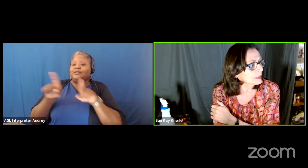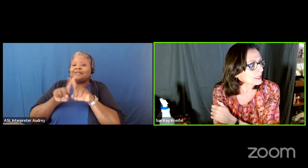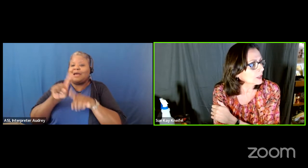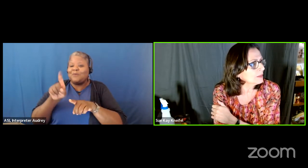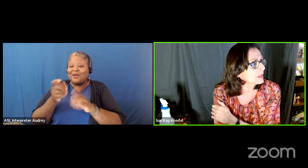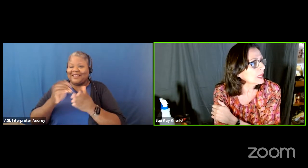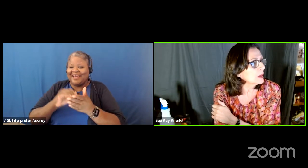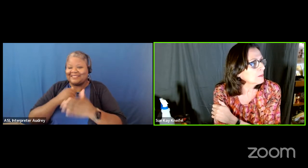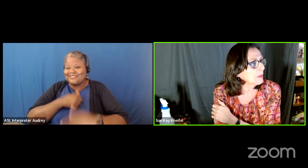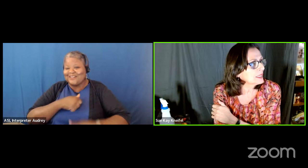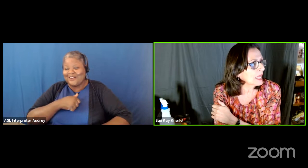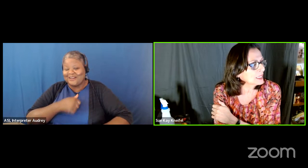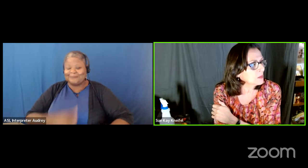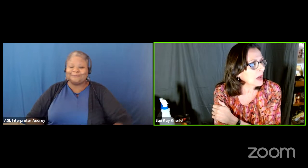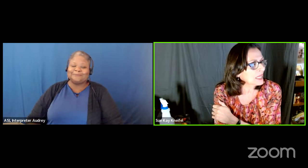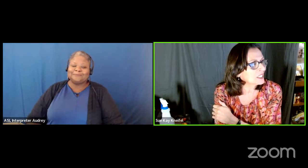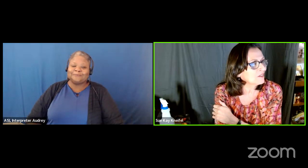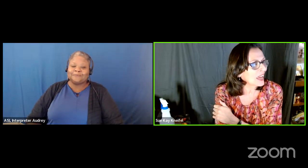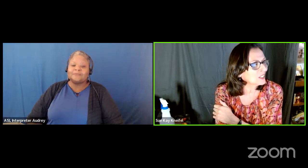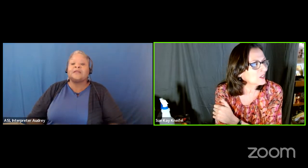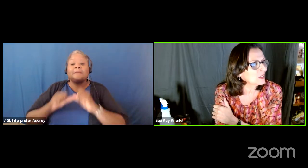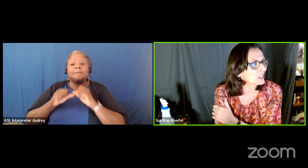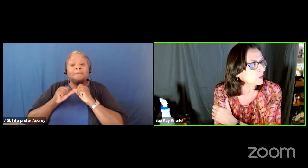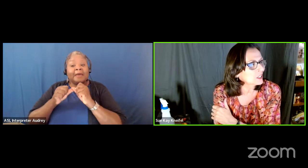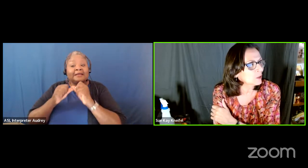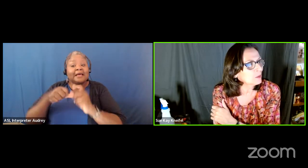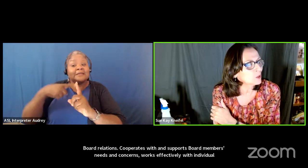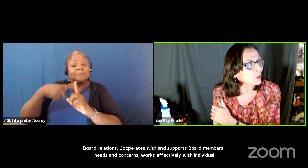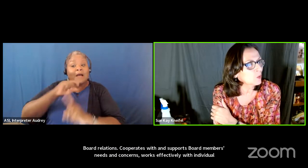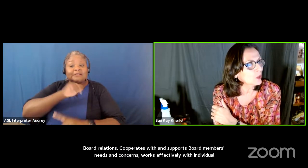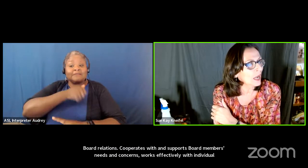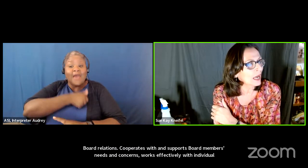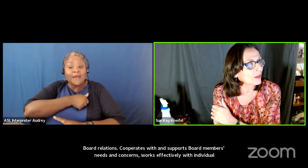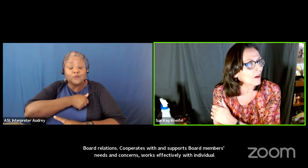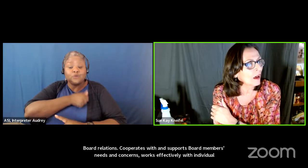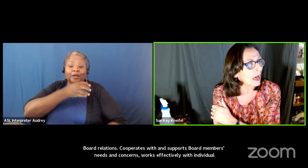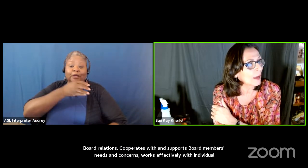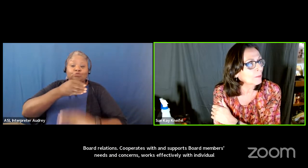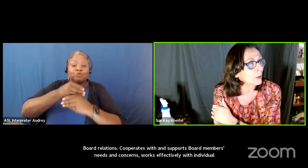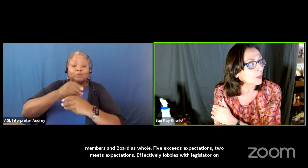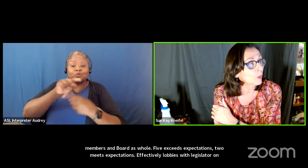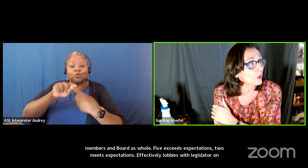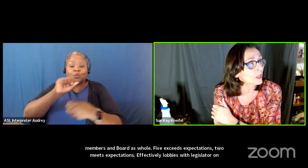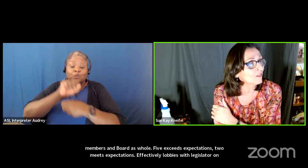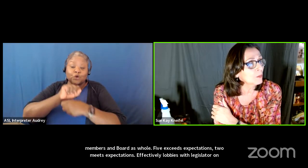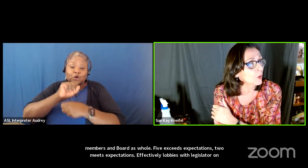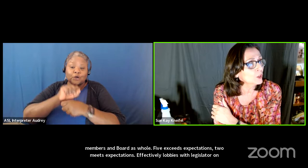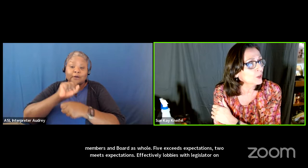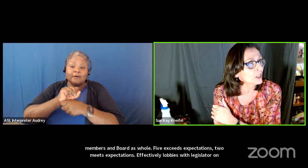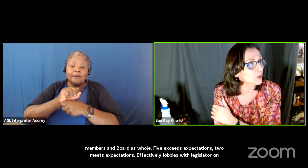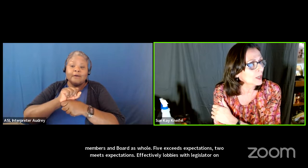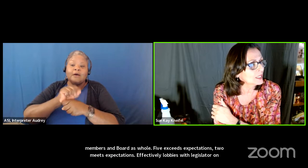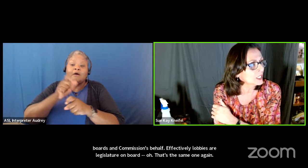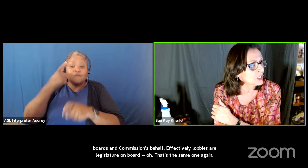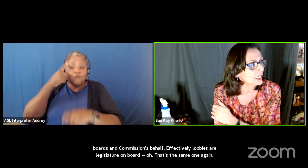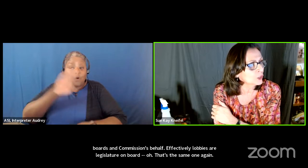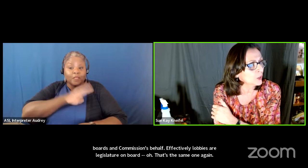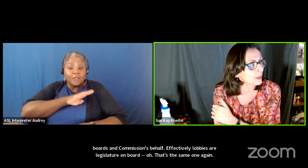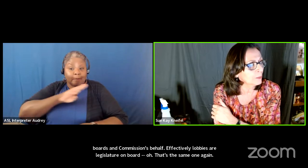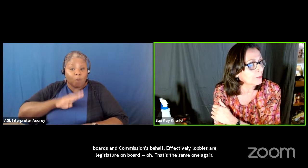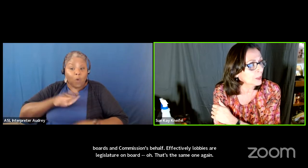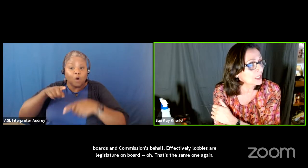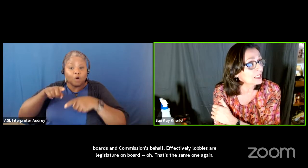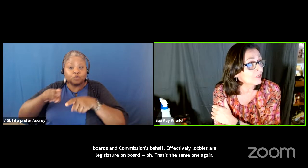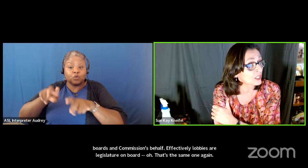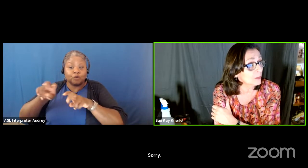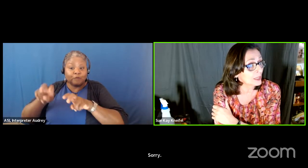again. Sorry. Maintains a positive attitude and contributes to work on the work of the board during transition and